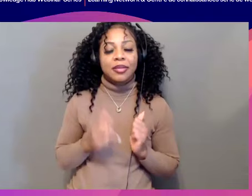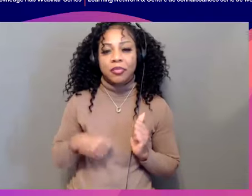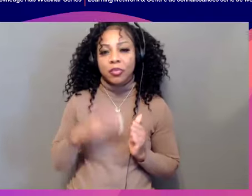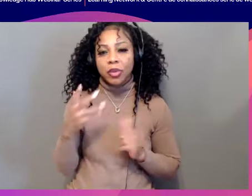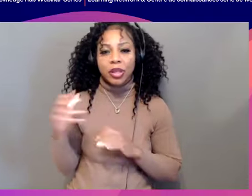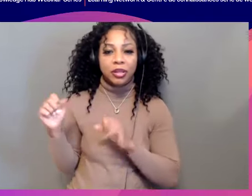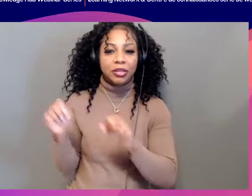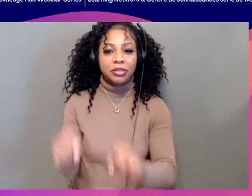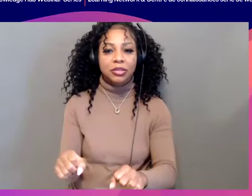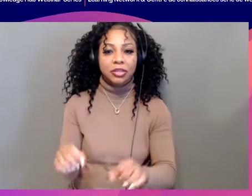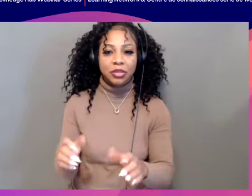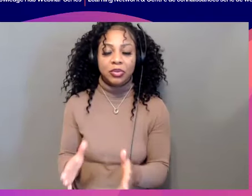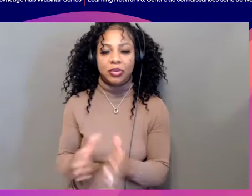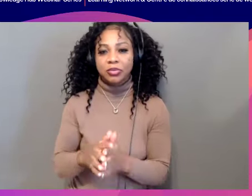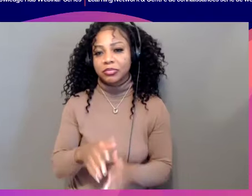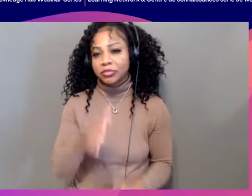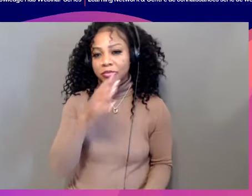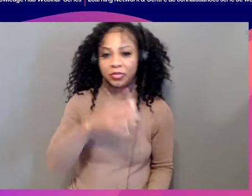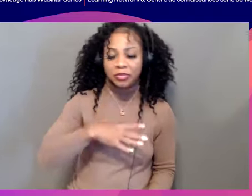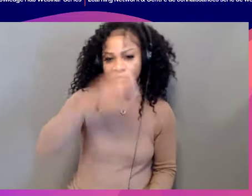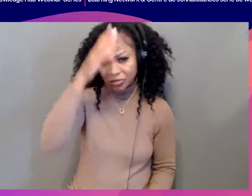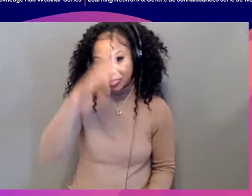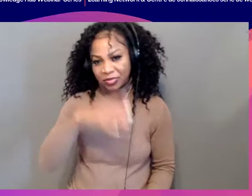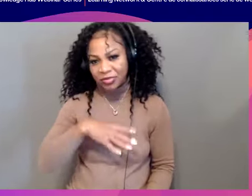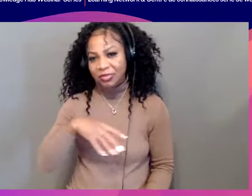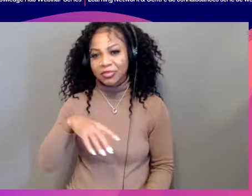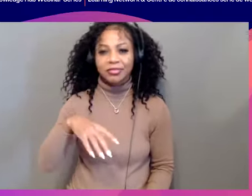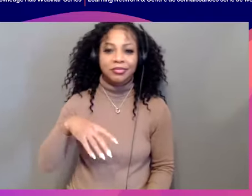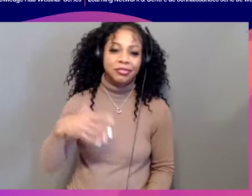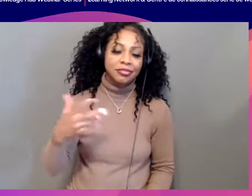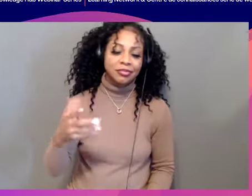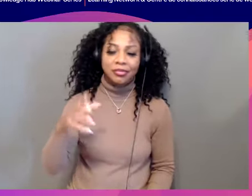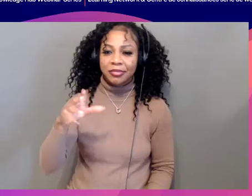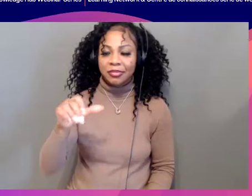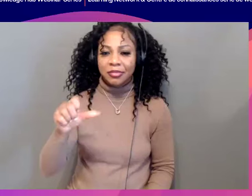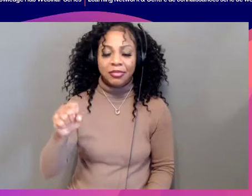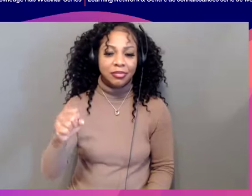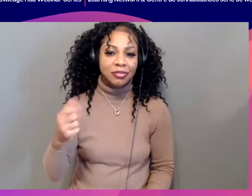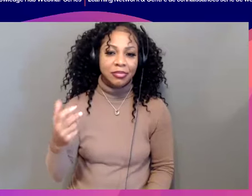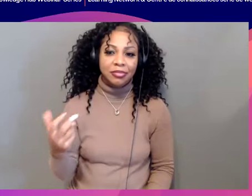settler heterosexual like cis sexist